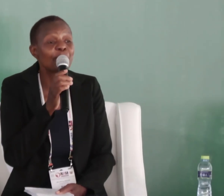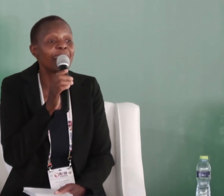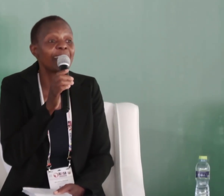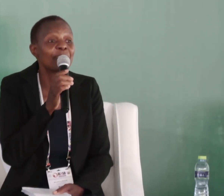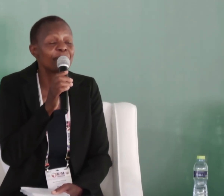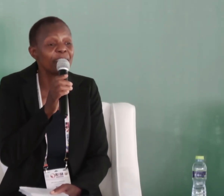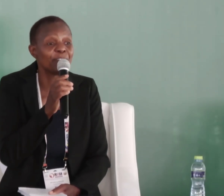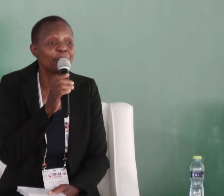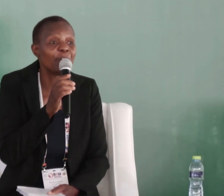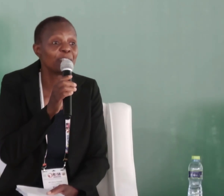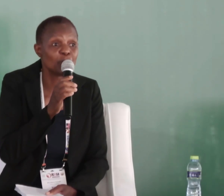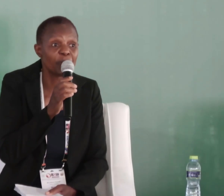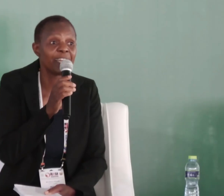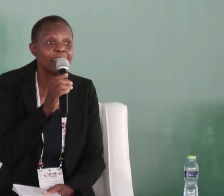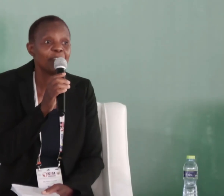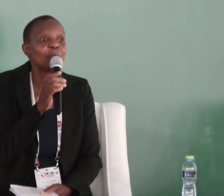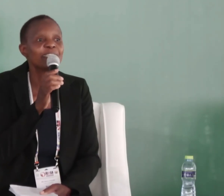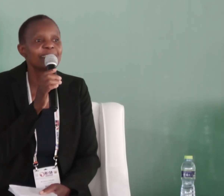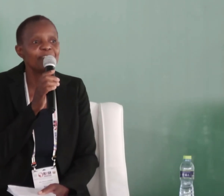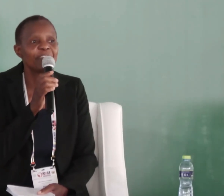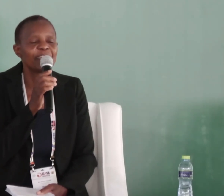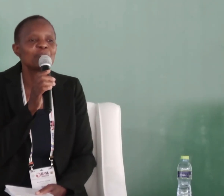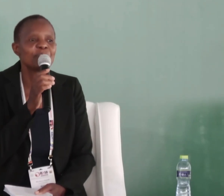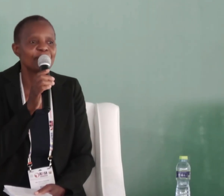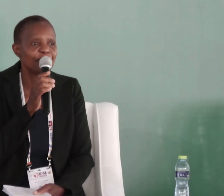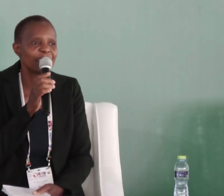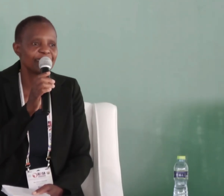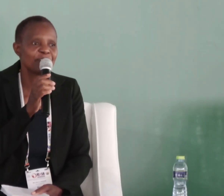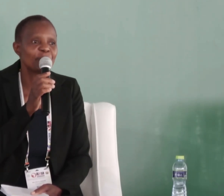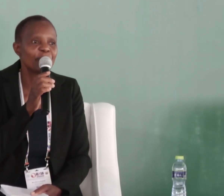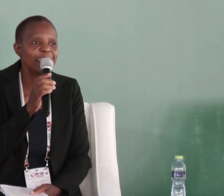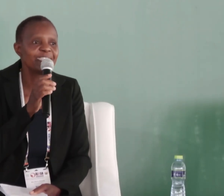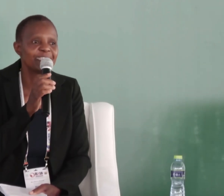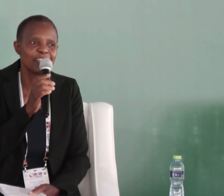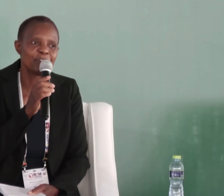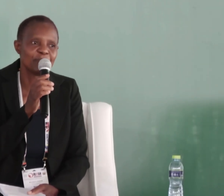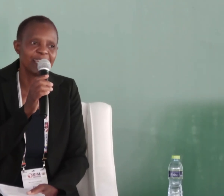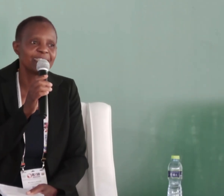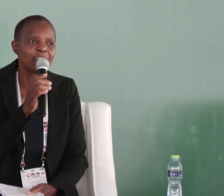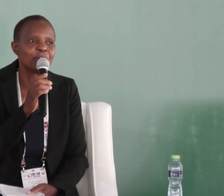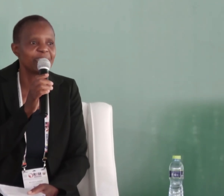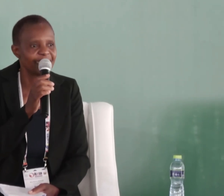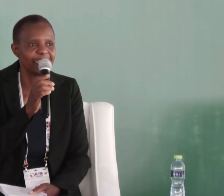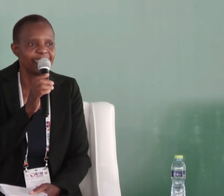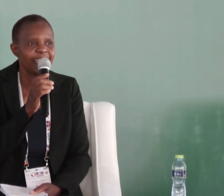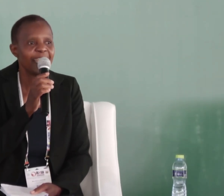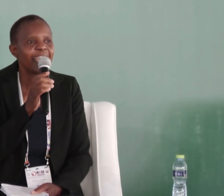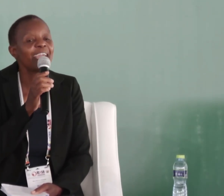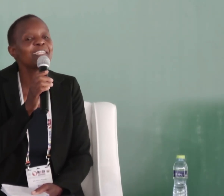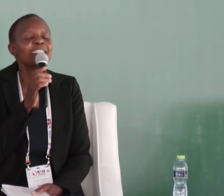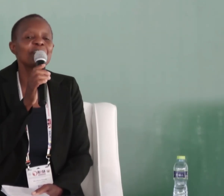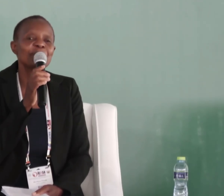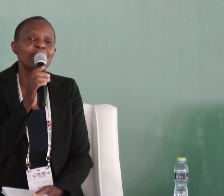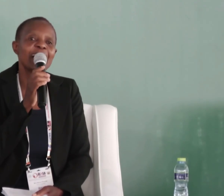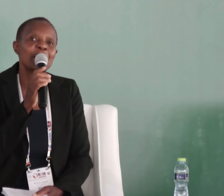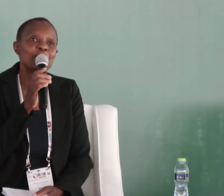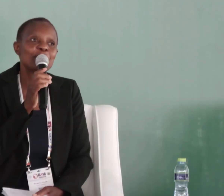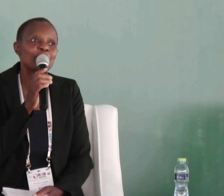dispensing fee of $1 was given to the pharmacists for each refill that they conducted. And